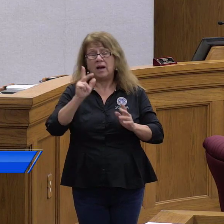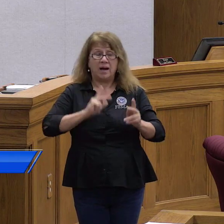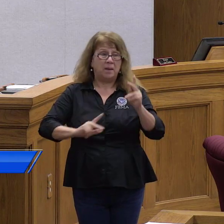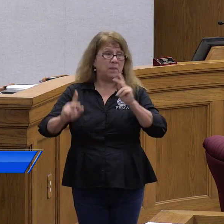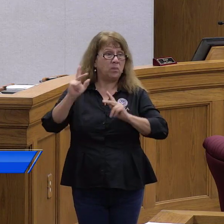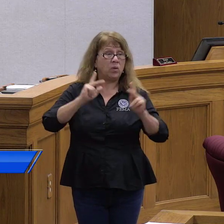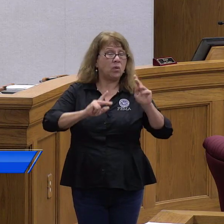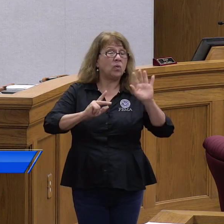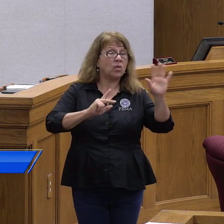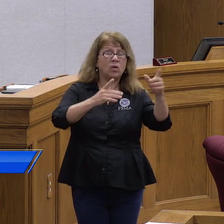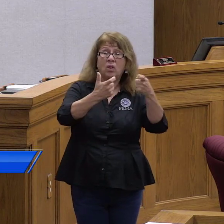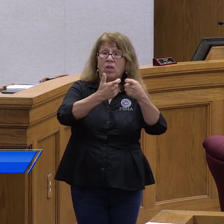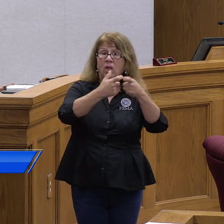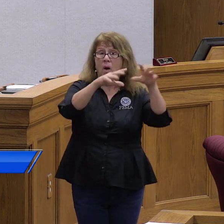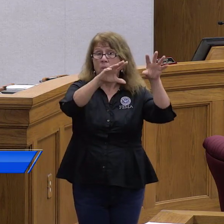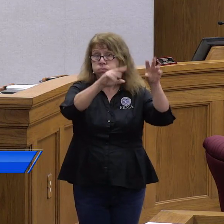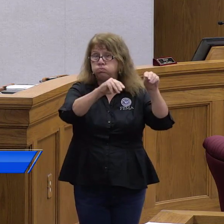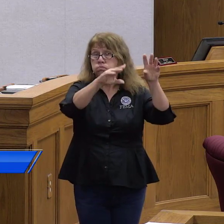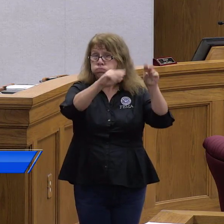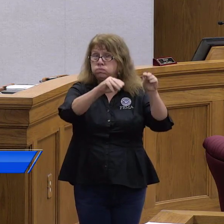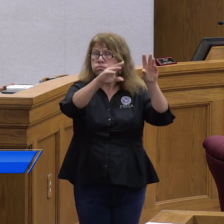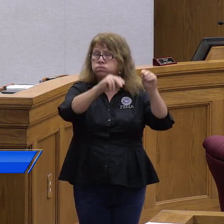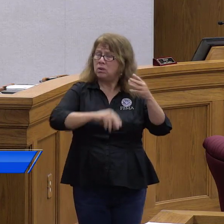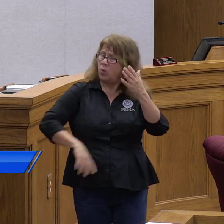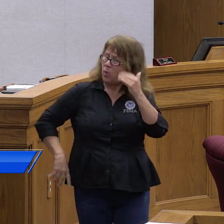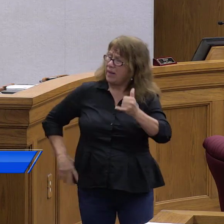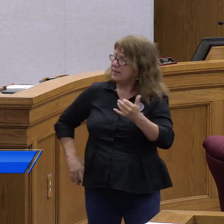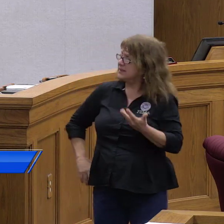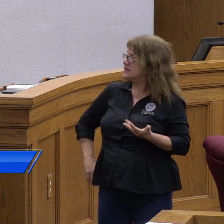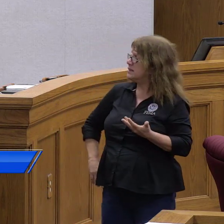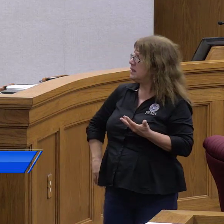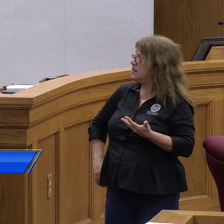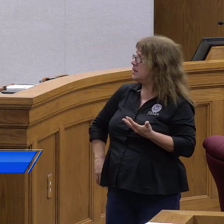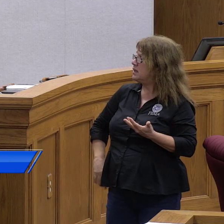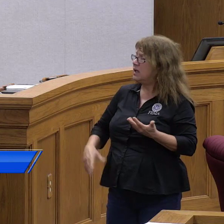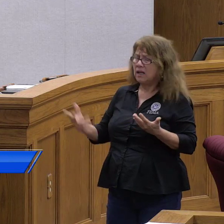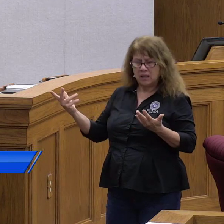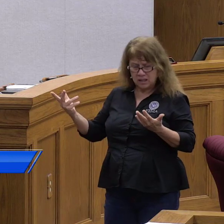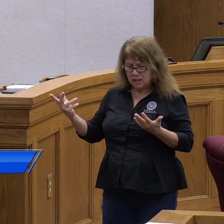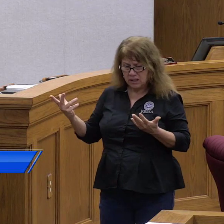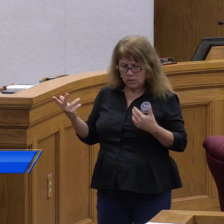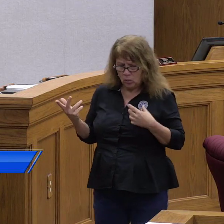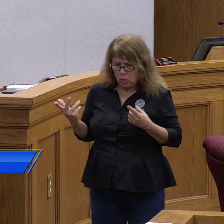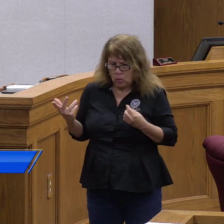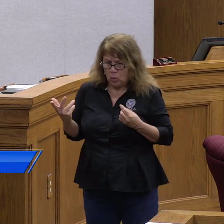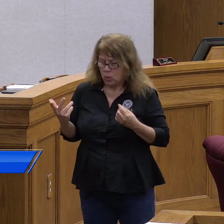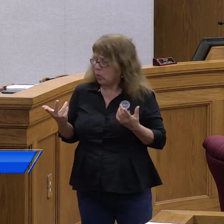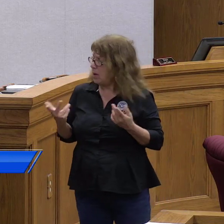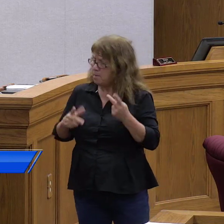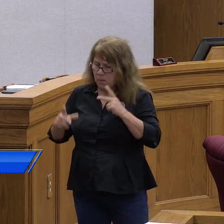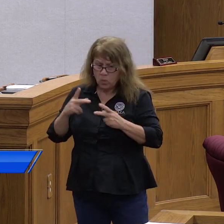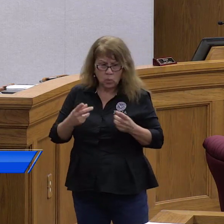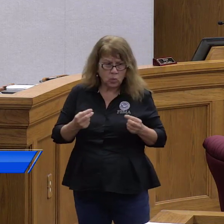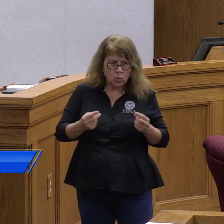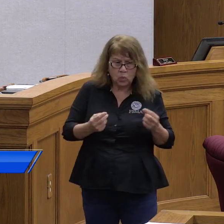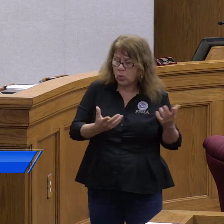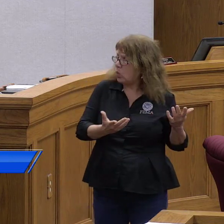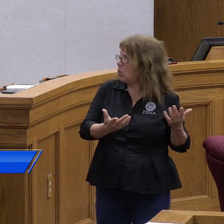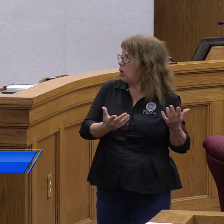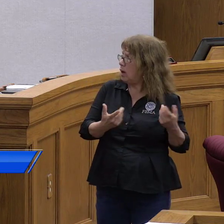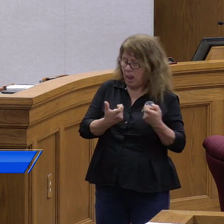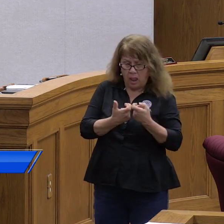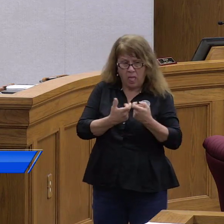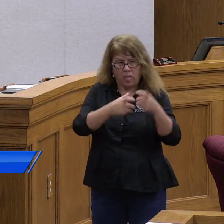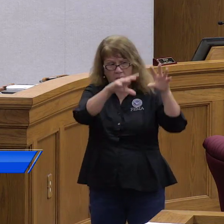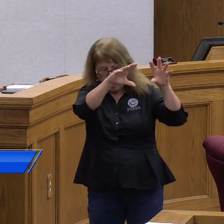power outages. Could you explain why that would be, and what, if anything, people should do with regard to